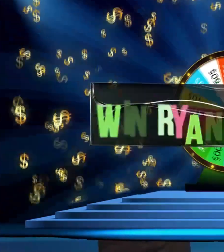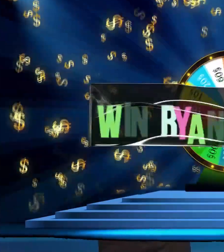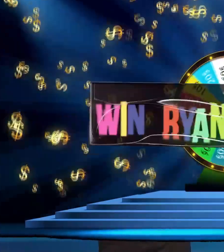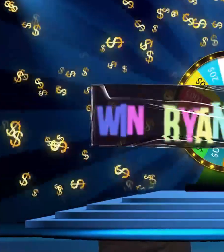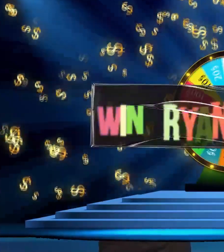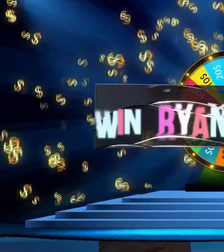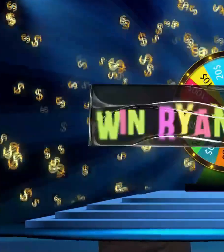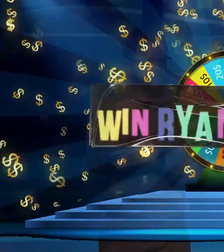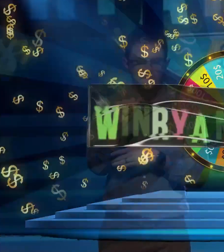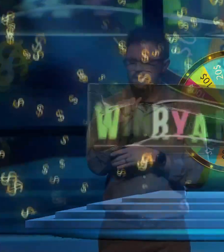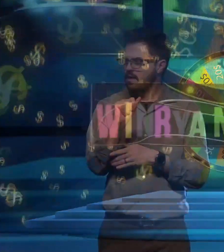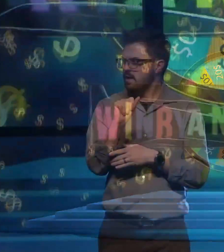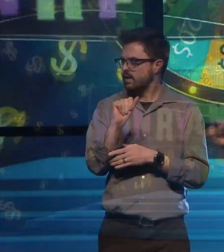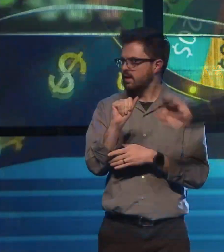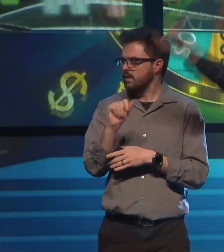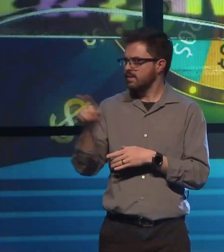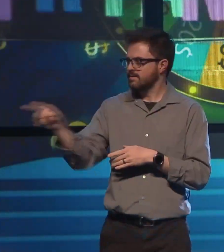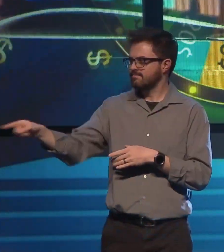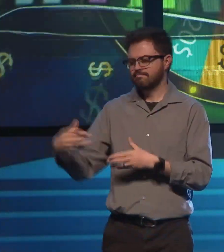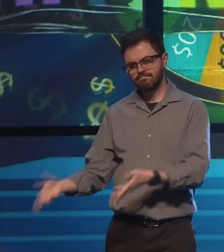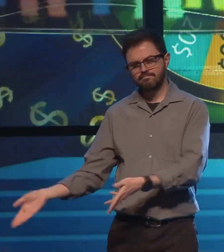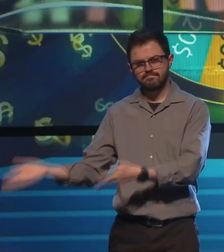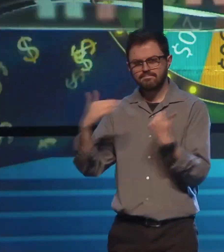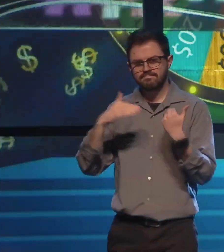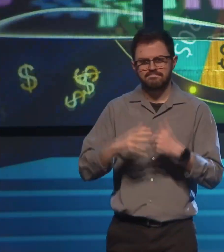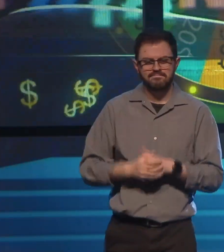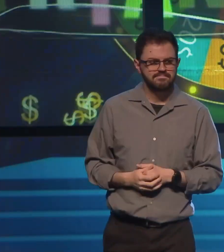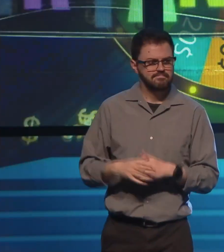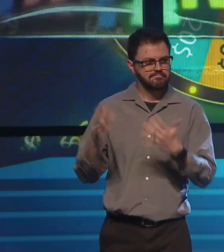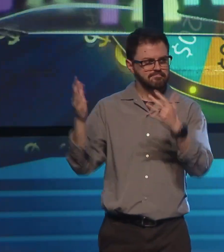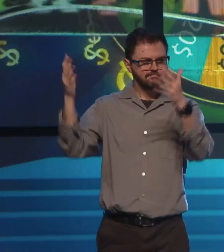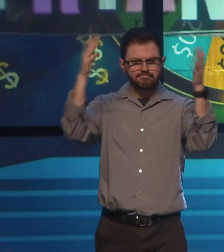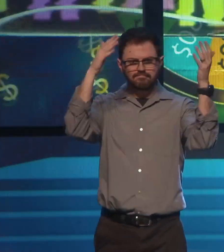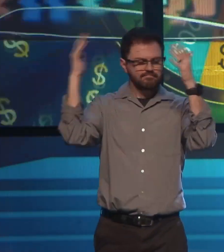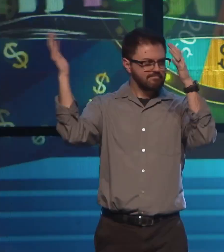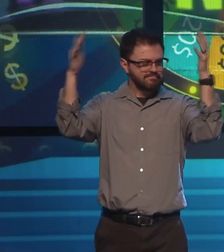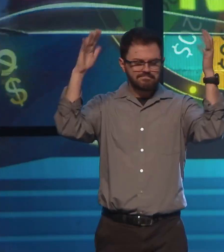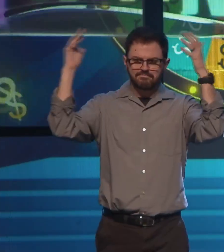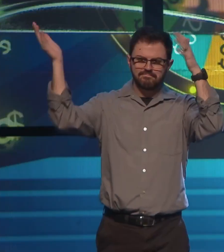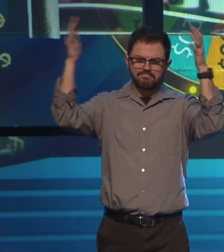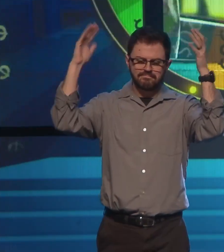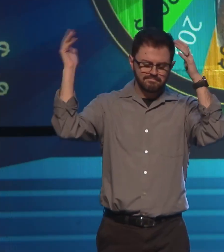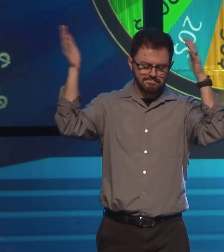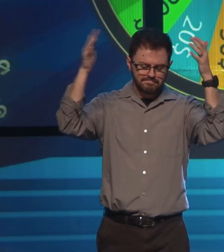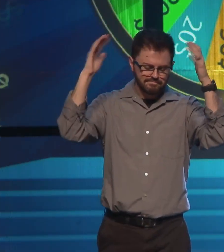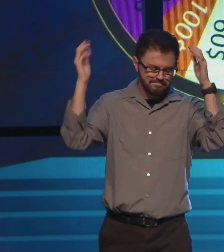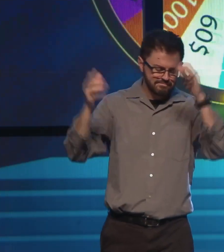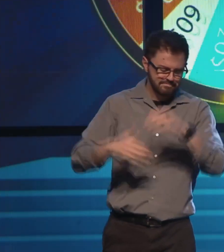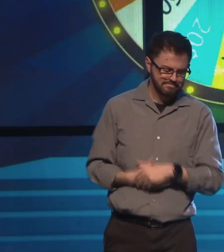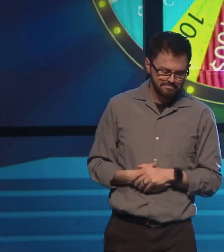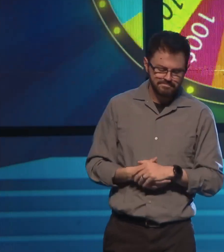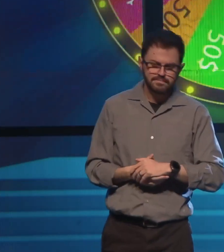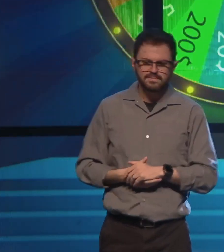is Jessica? Who's playing? Jessica, come on up. Come on down, Jessica.